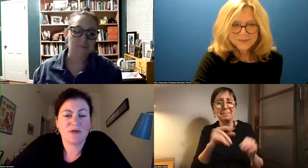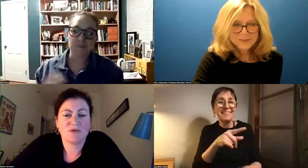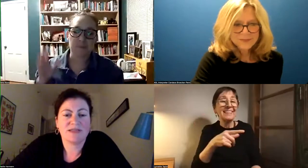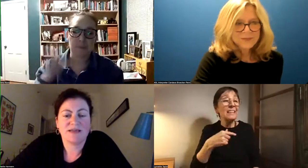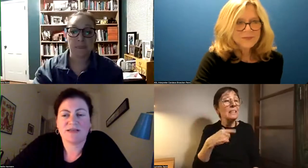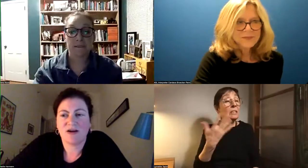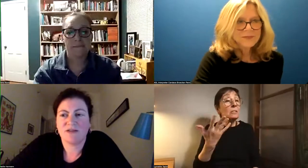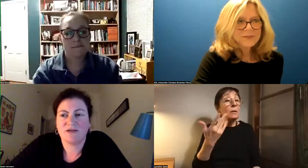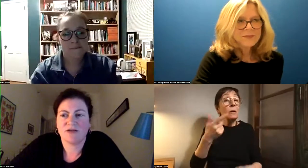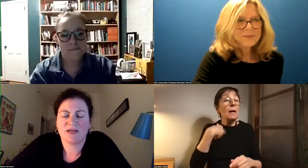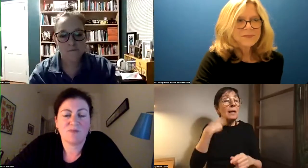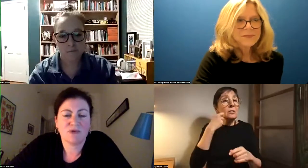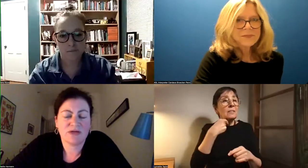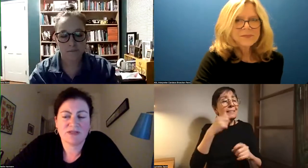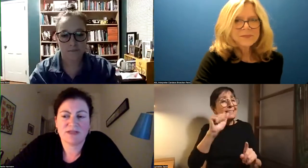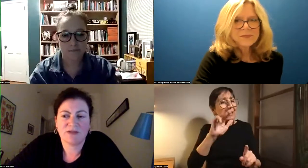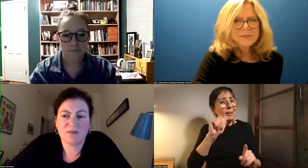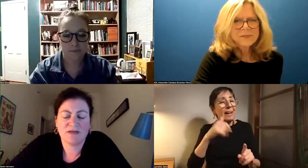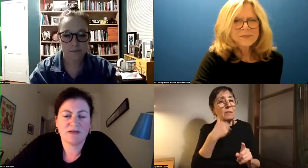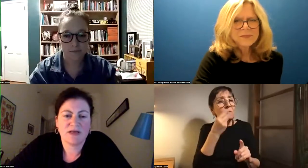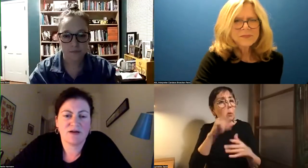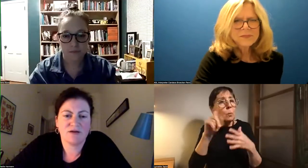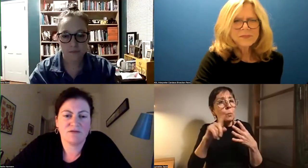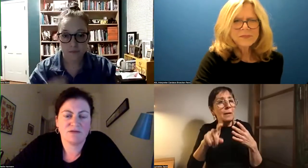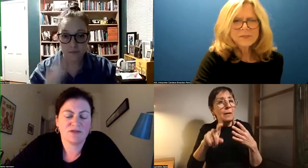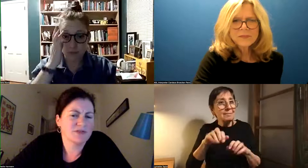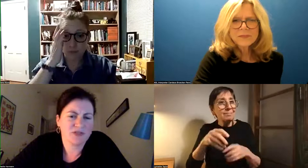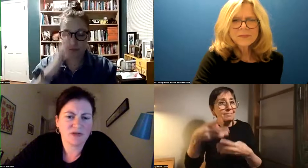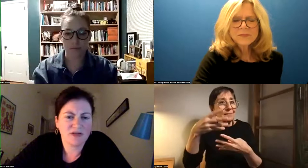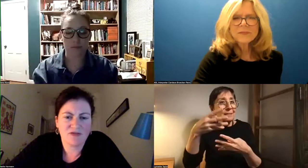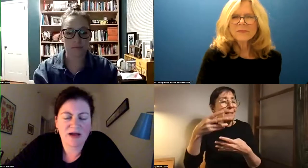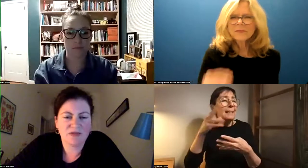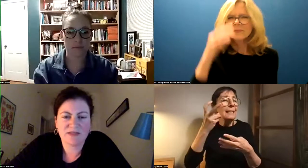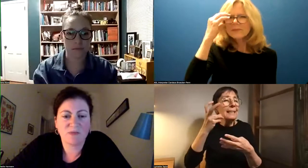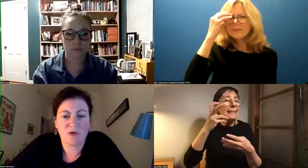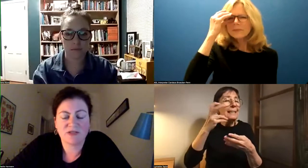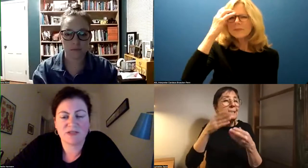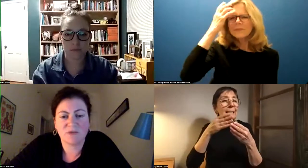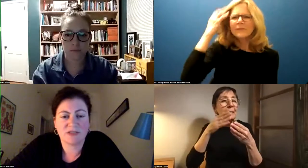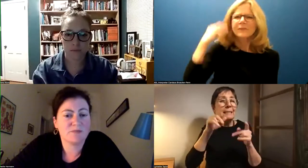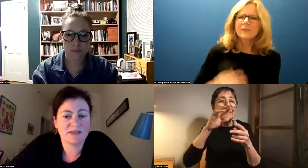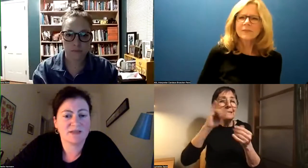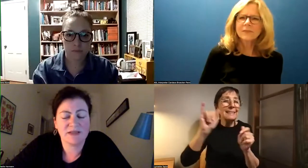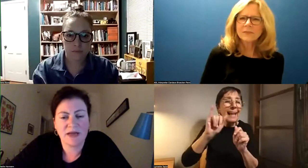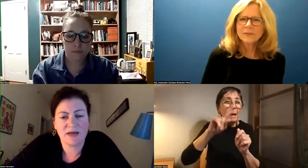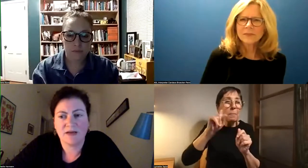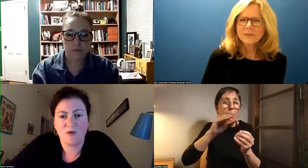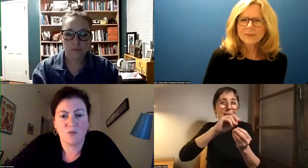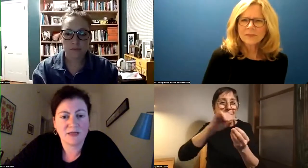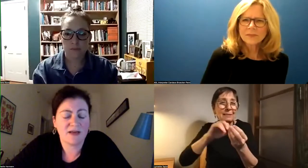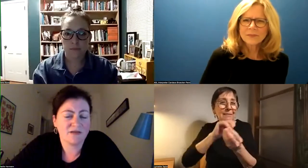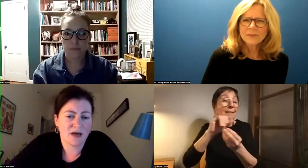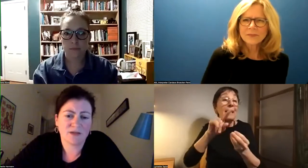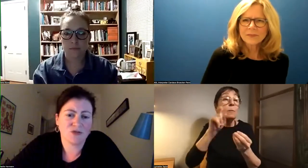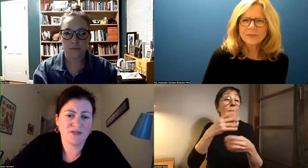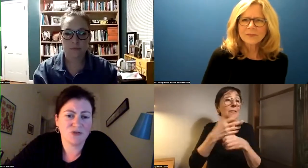So I was saying, Sara, there's a couple questions that have come in that are sort of circling around the same question, which is basically like, what